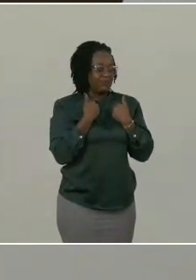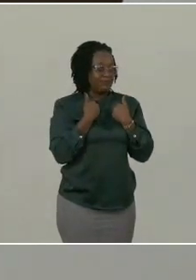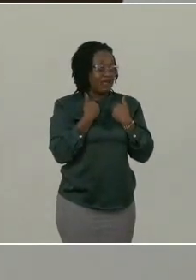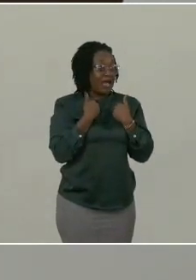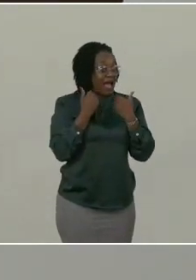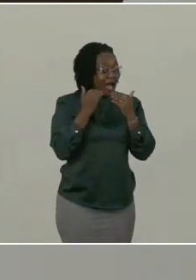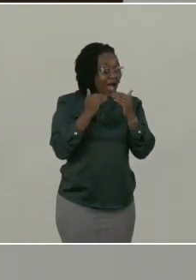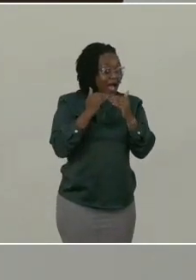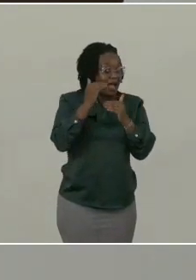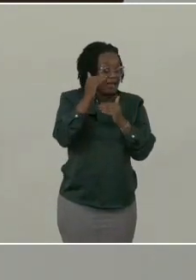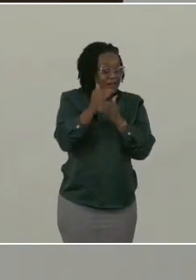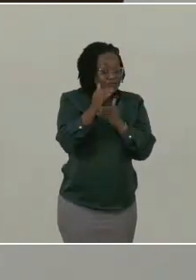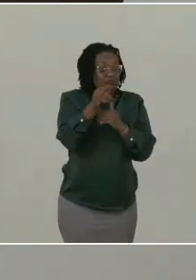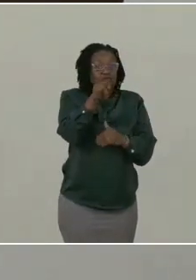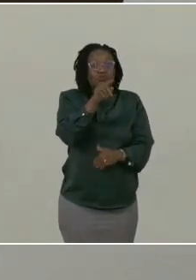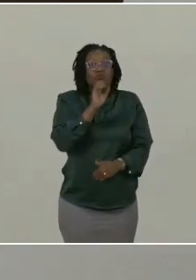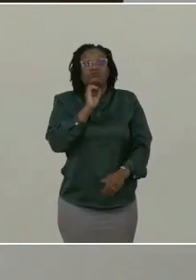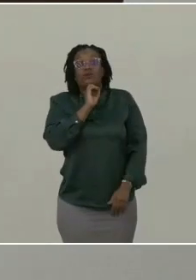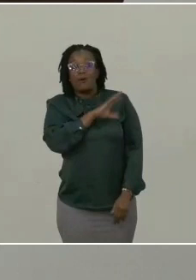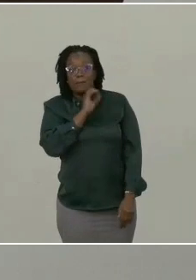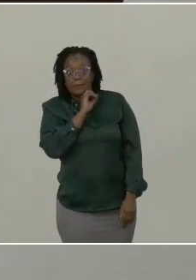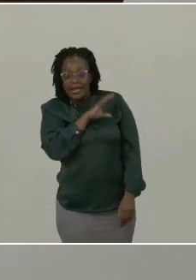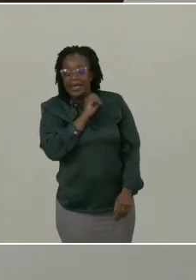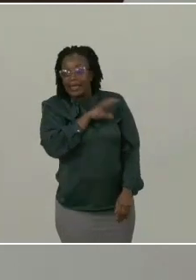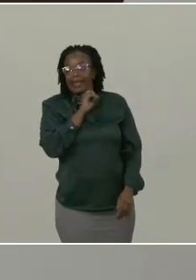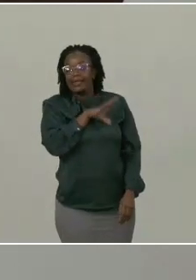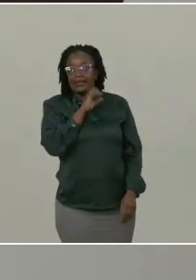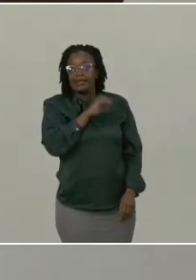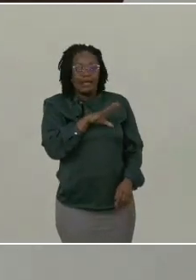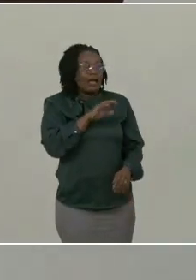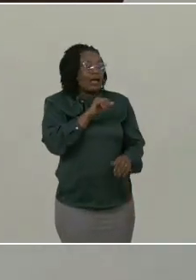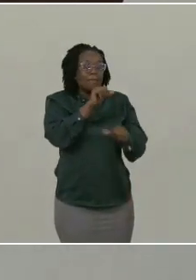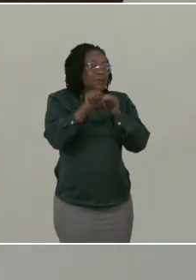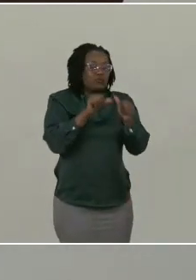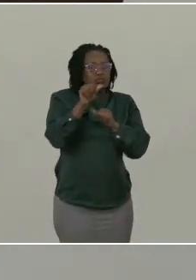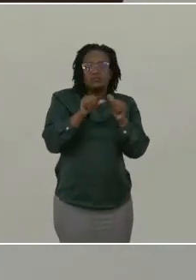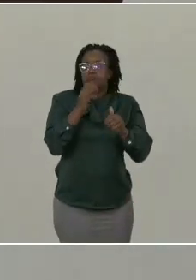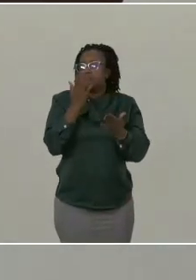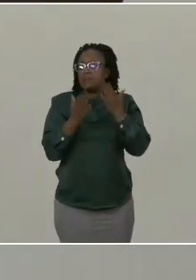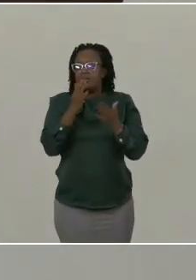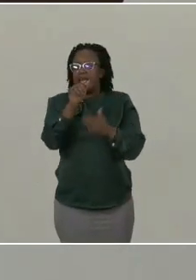then later complain they're not properly informed about the other choices that they have.